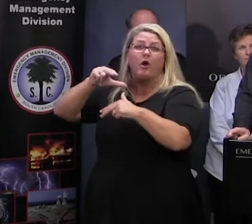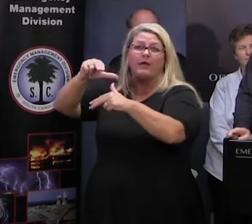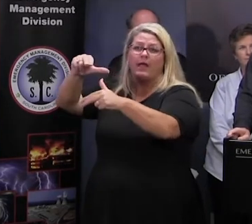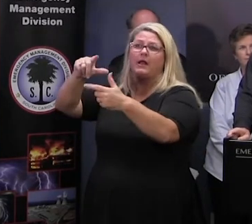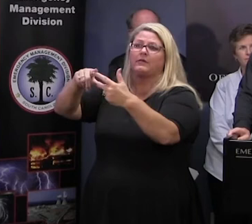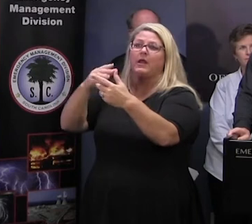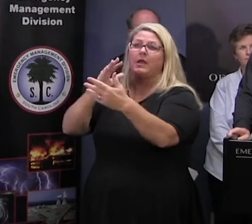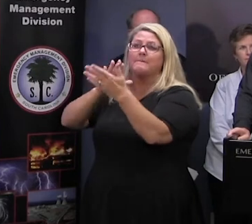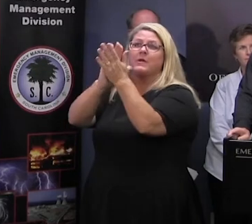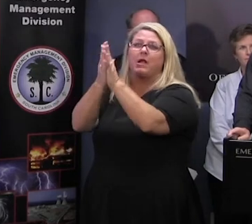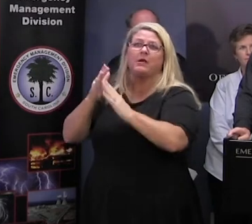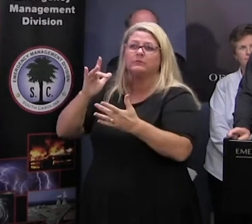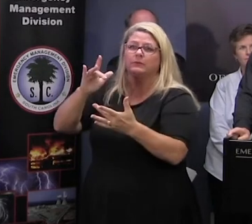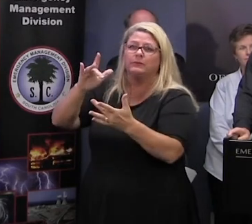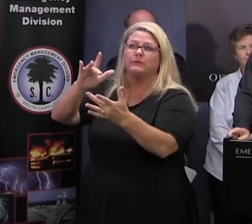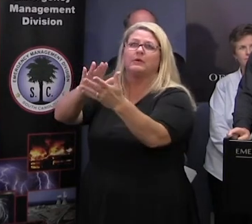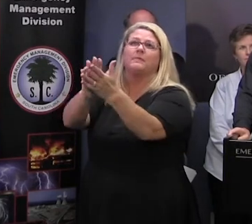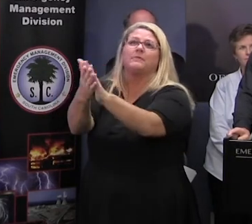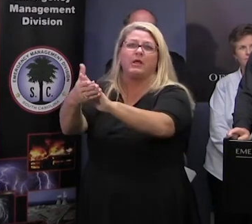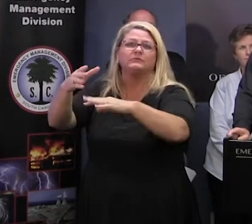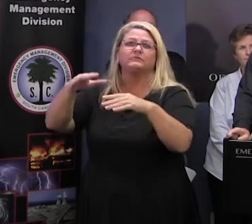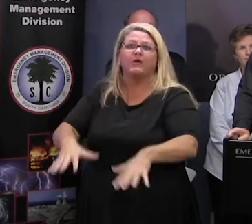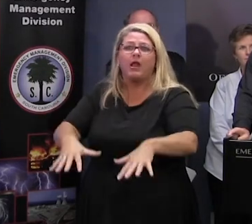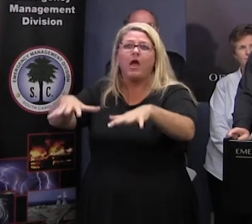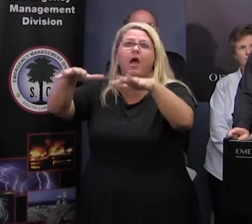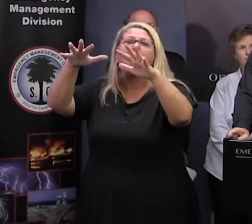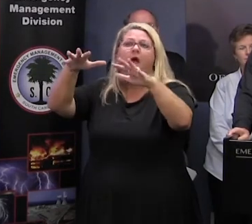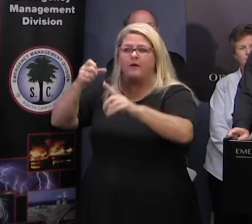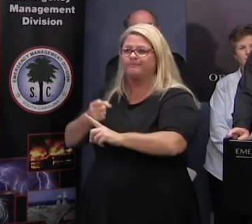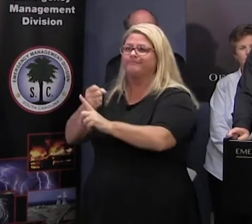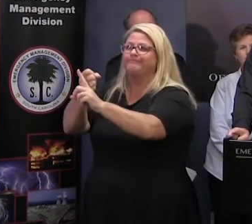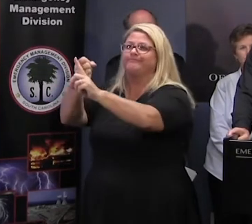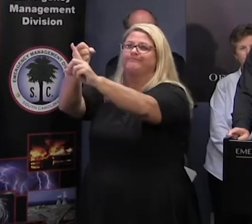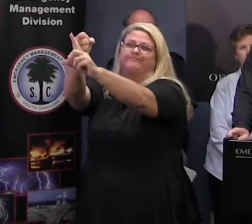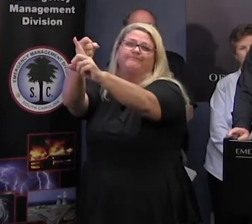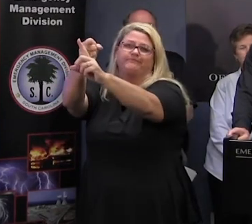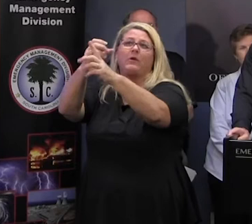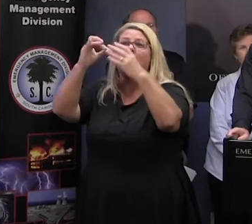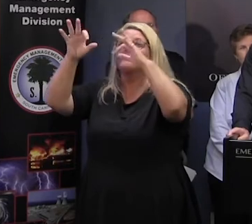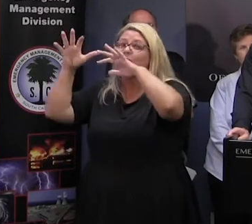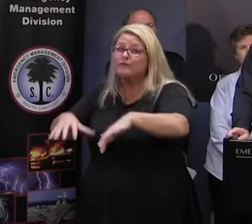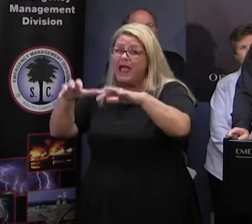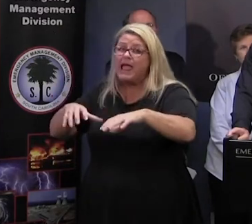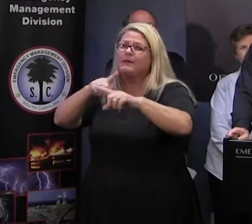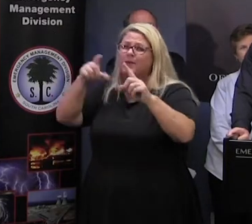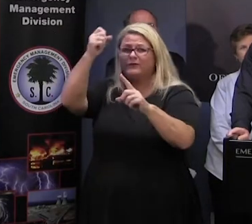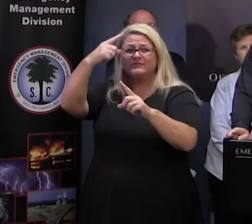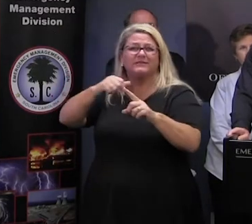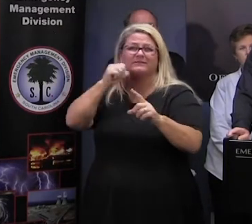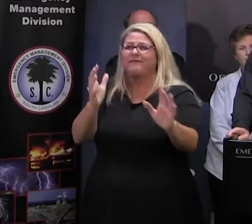rainfall event. A lot of the country thinks that Florence came and went, but unfortunately a lot of that water, it takes for weeks for it to process down.